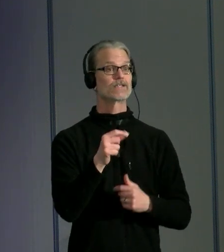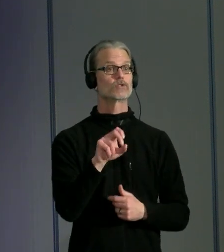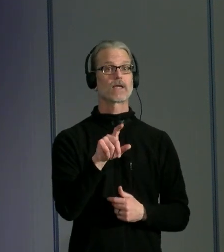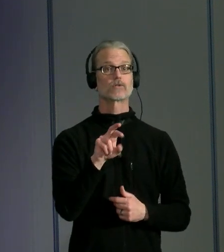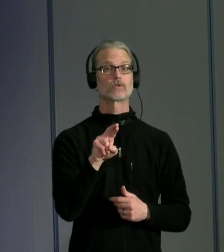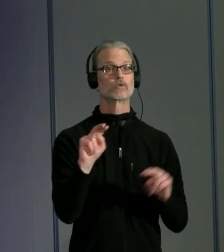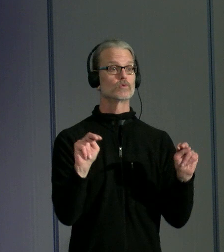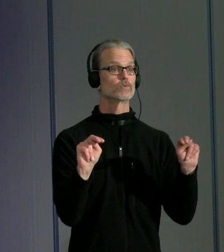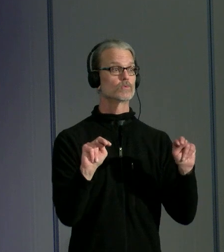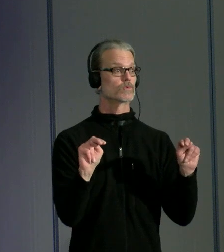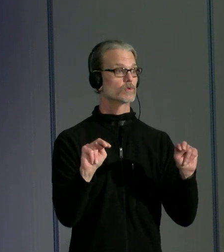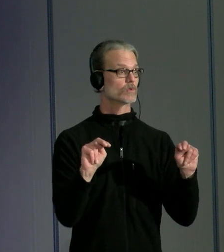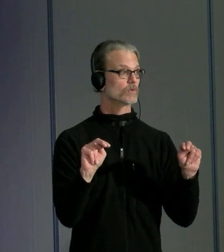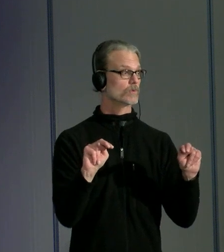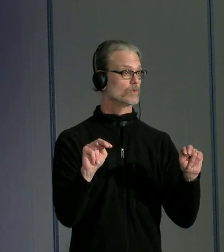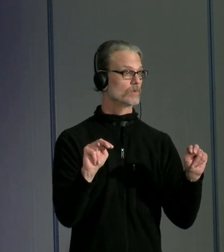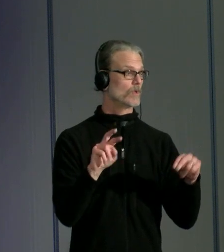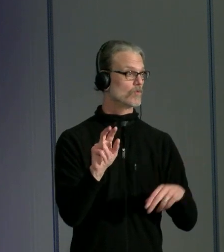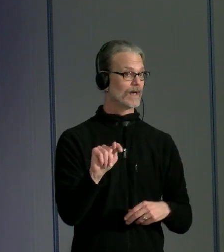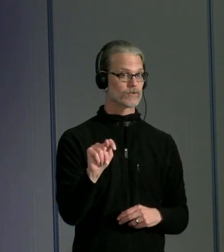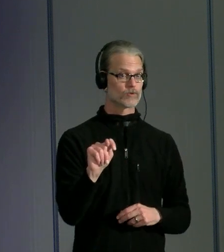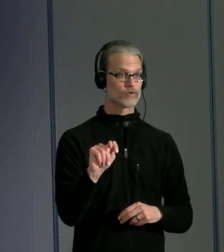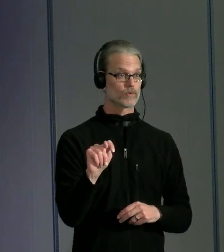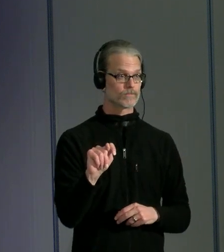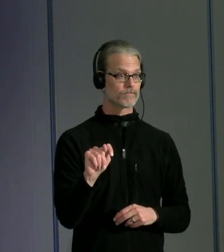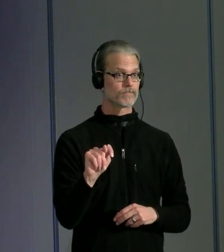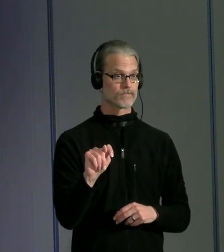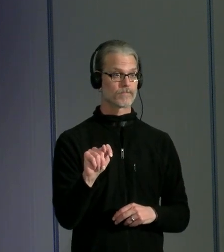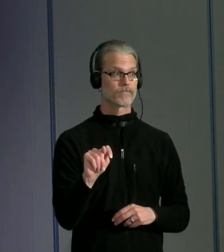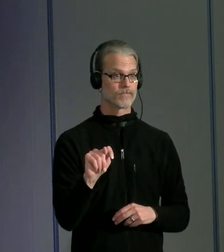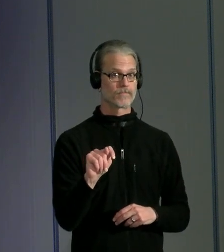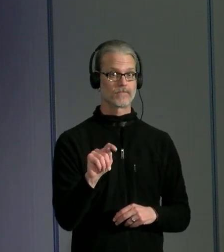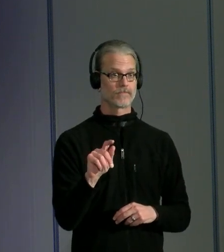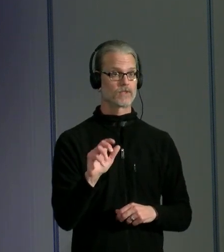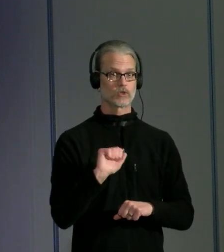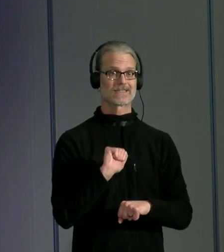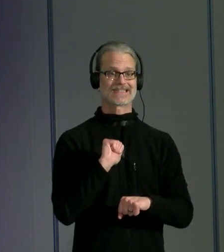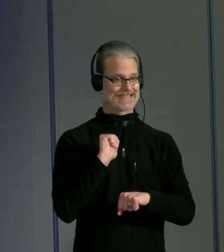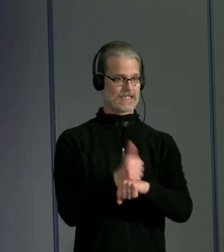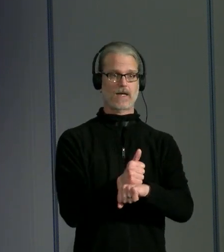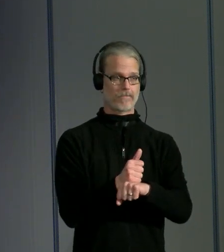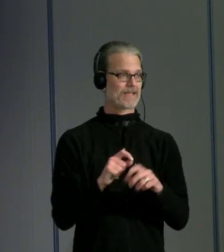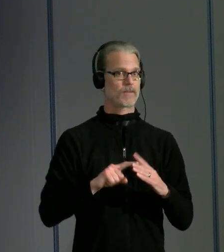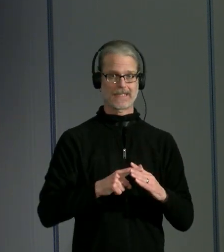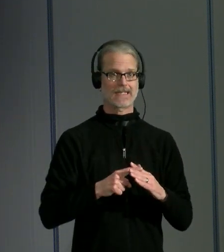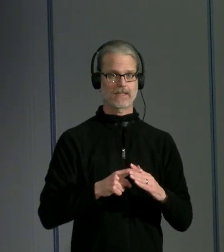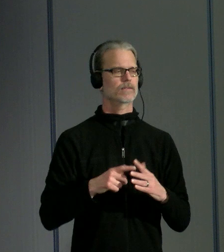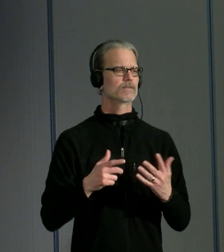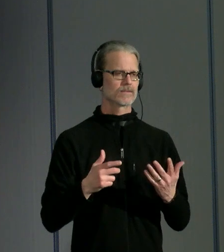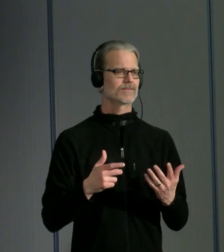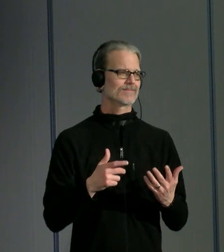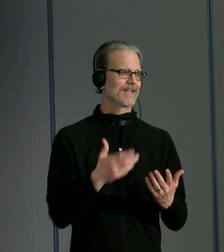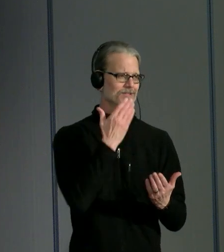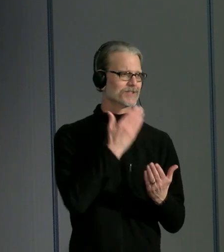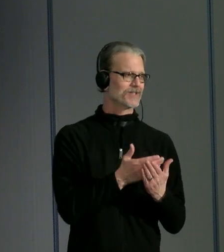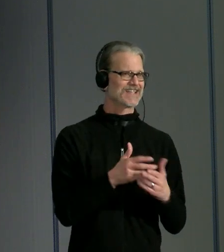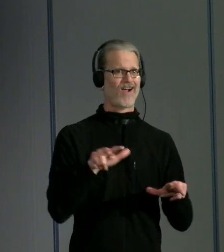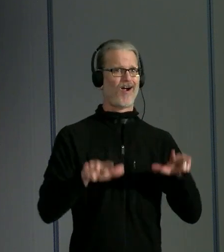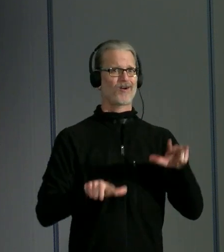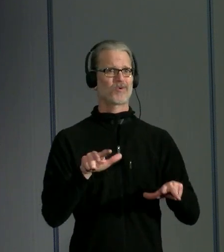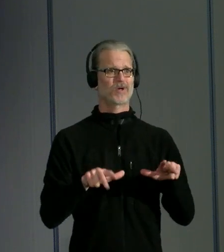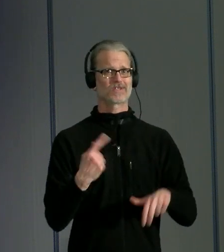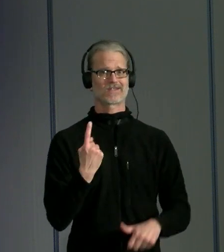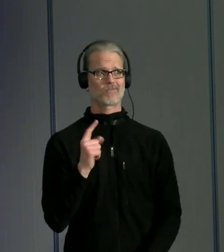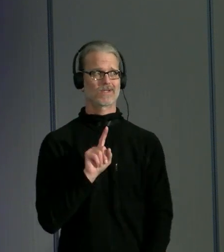restrooms as a default can be extremely helpful because it can be awkward for someone to have to